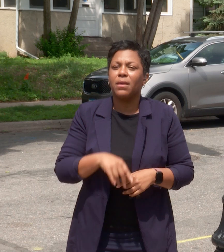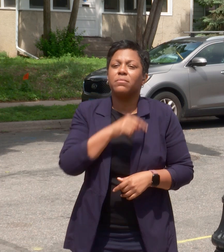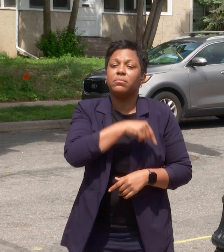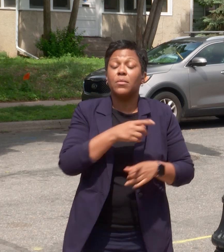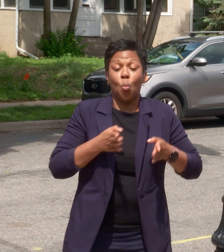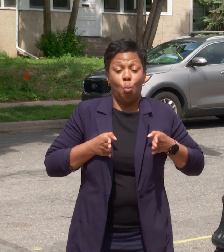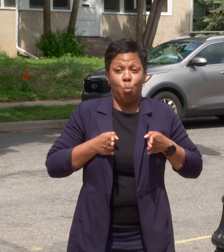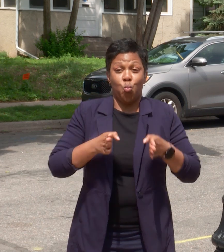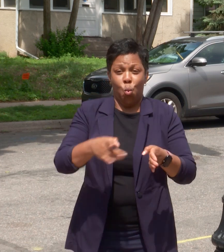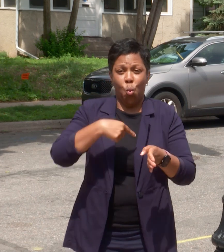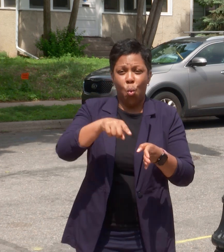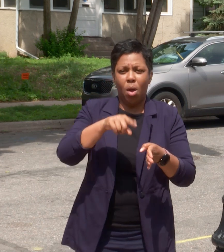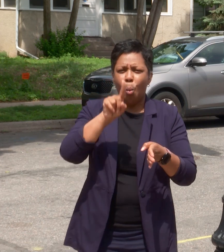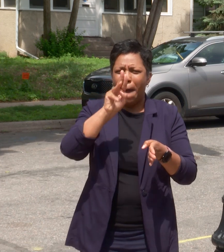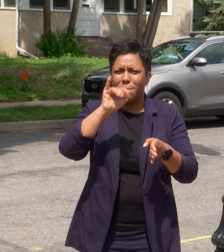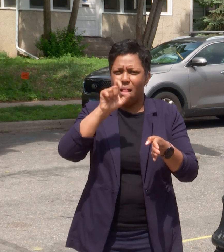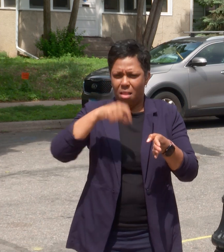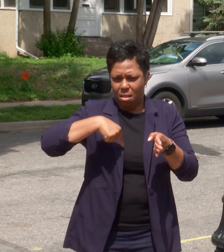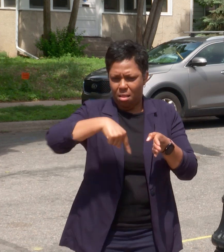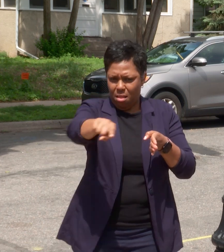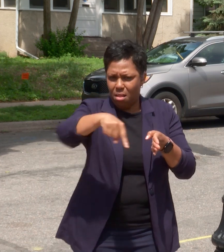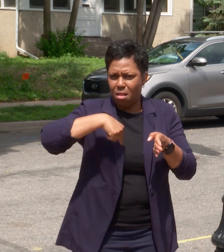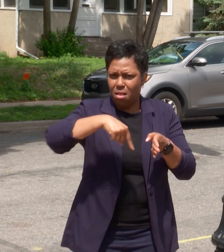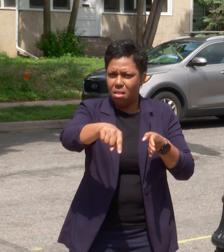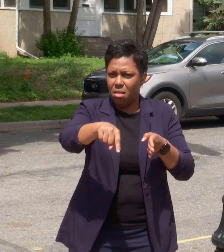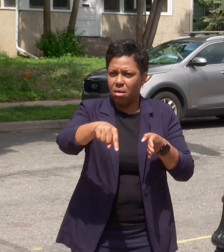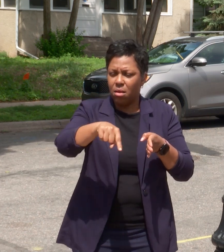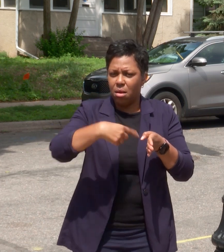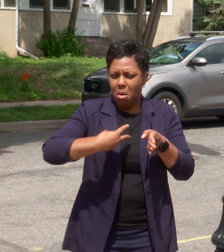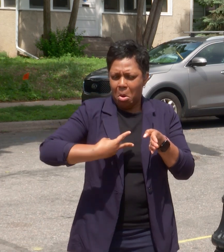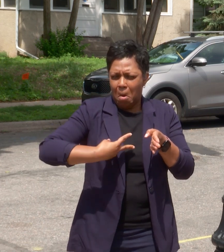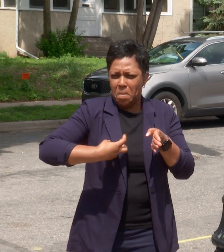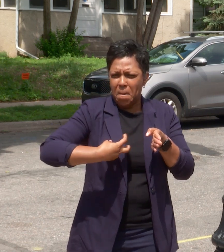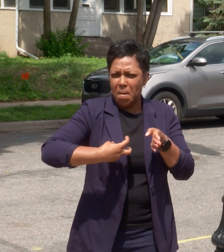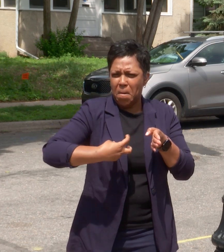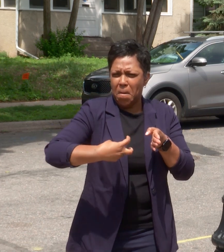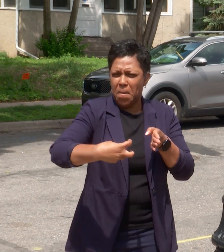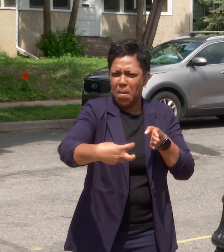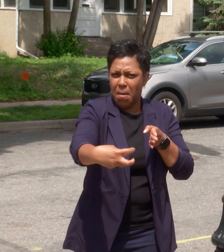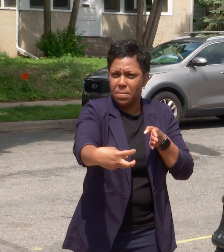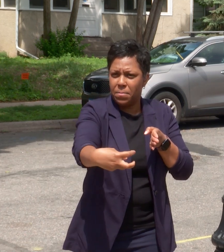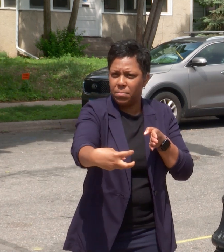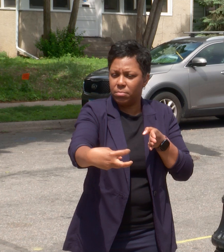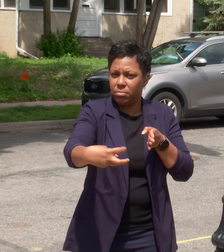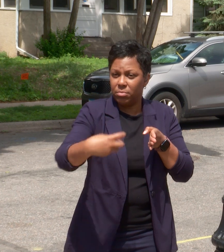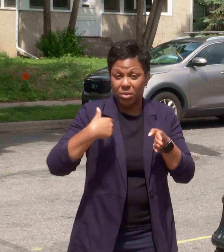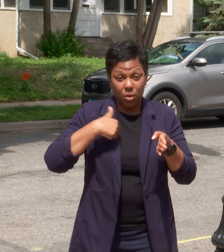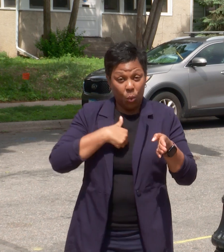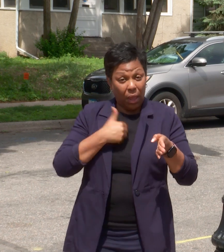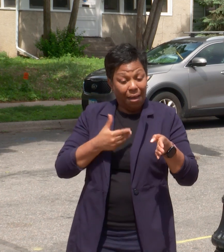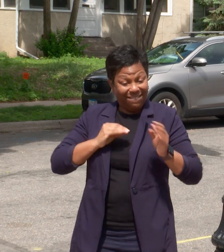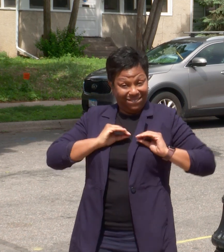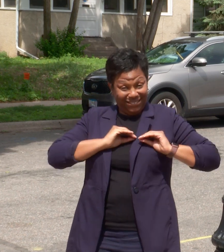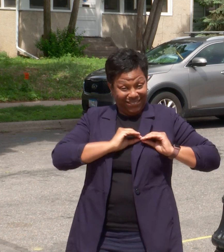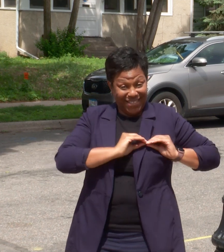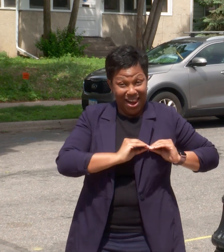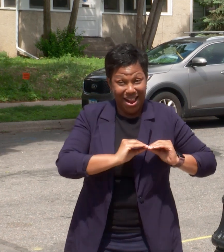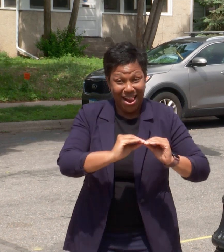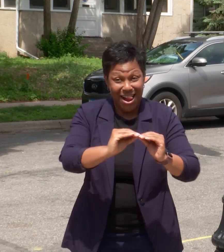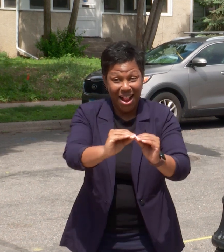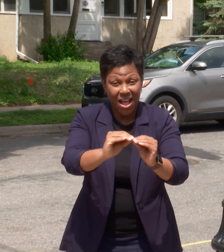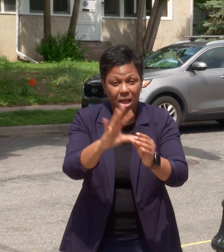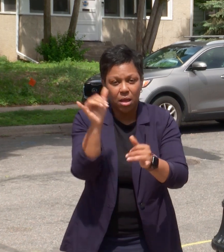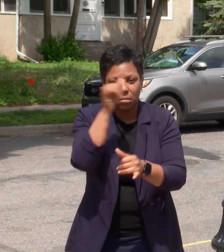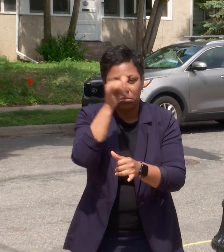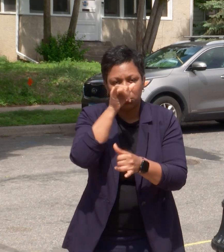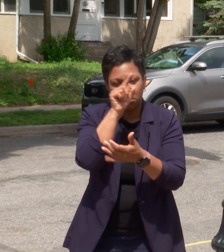repaired 1.3 miles of wiring for the entire year. So far this year, we've replaced 4.5 miles, and we're looking